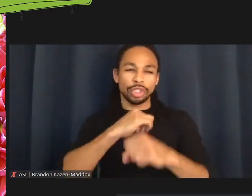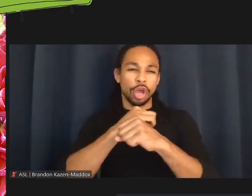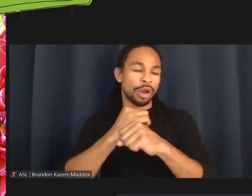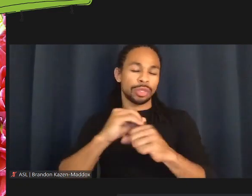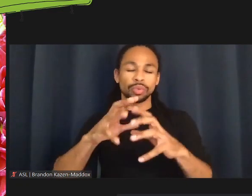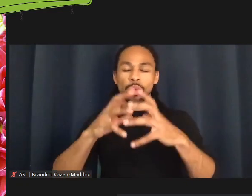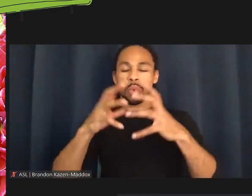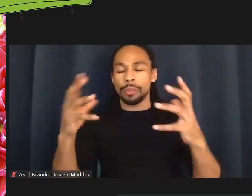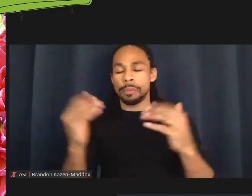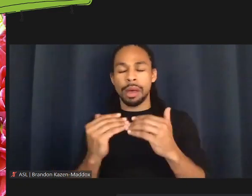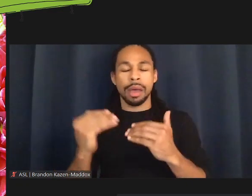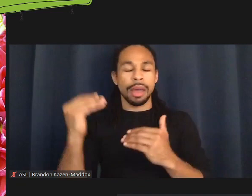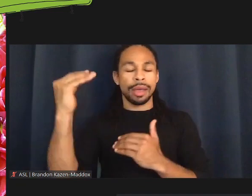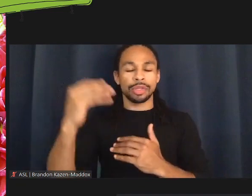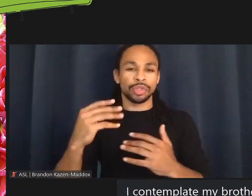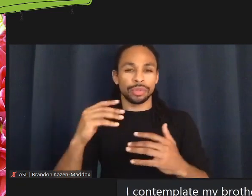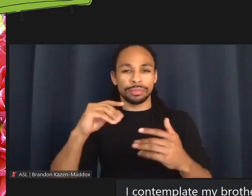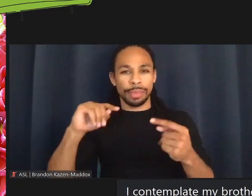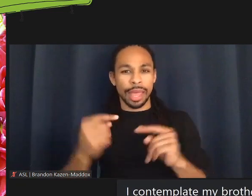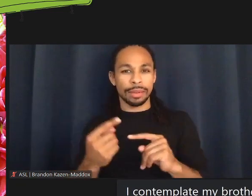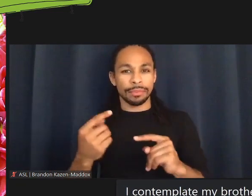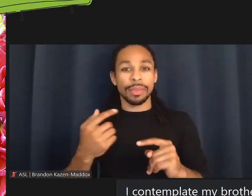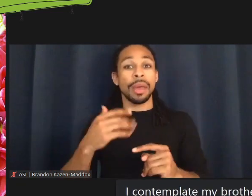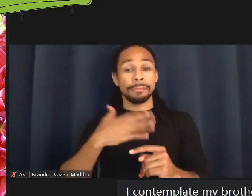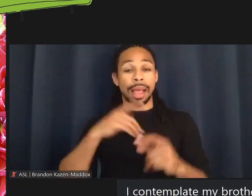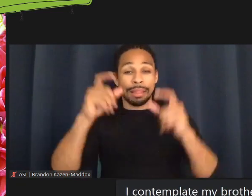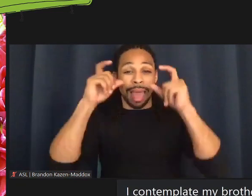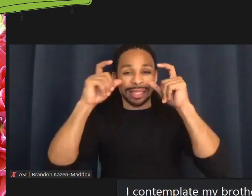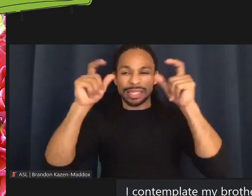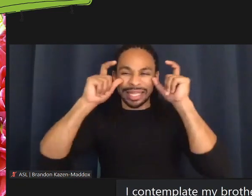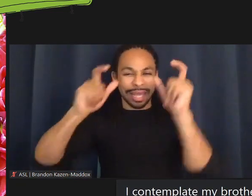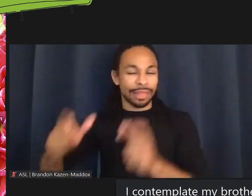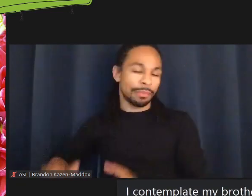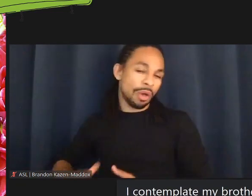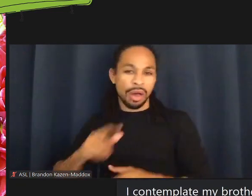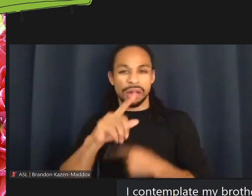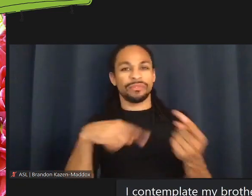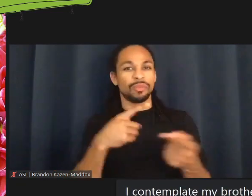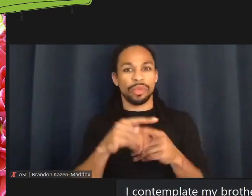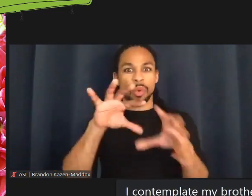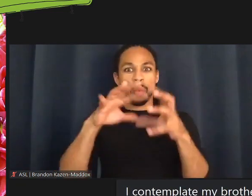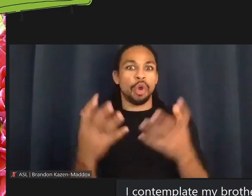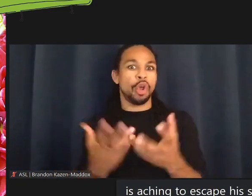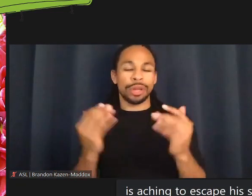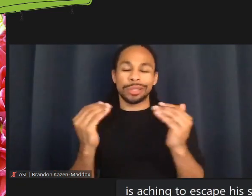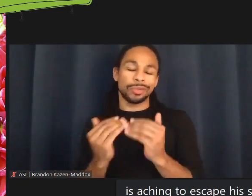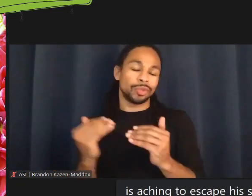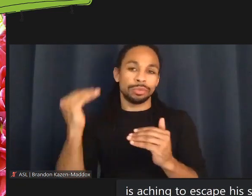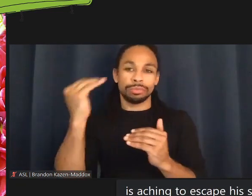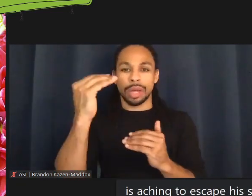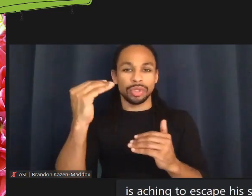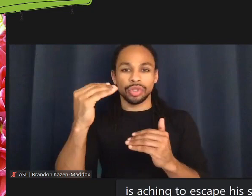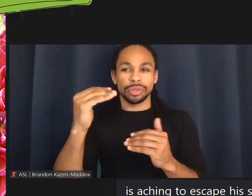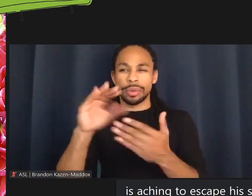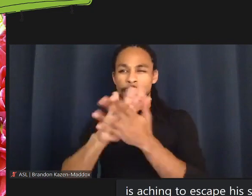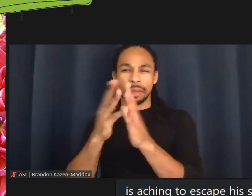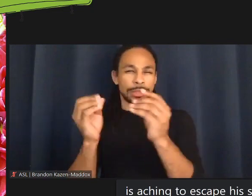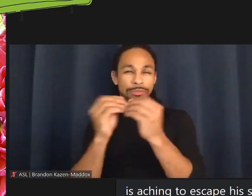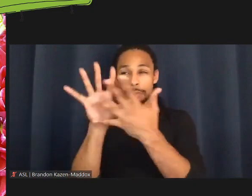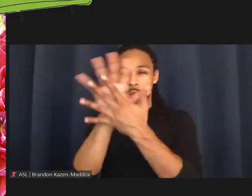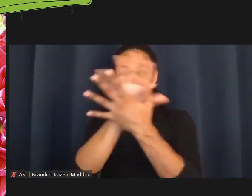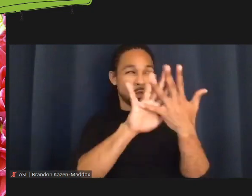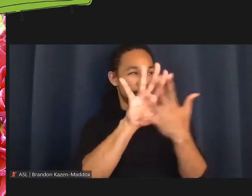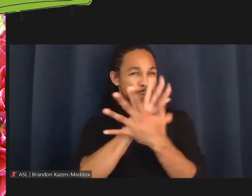my glasses off to blur the world when it's all too much, every victim of a foreign or domestic war against their skin. Too often,